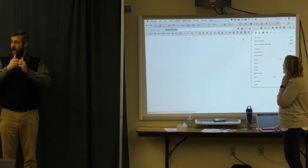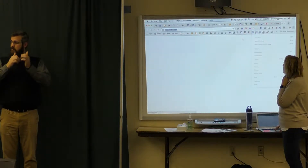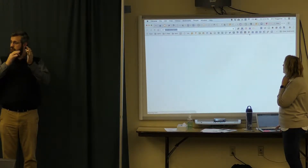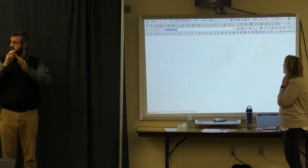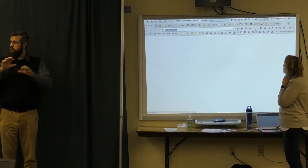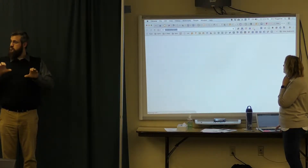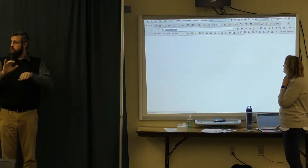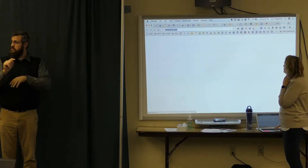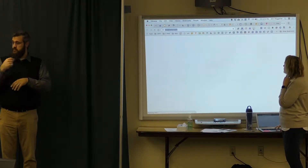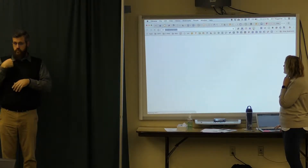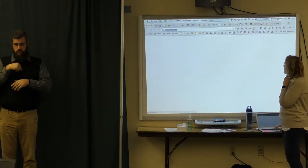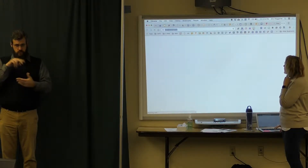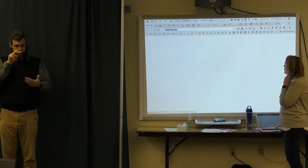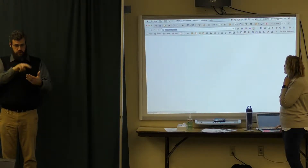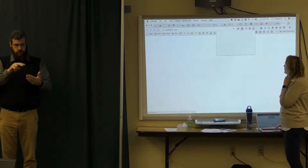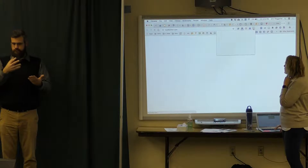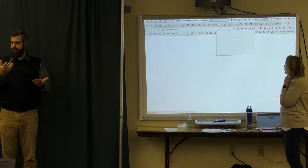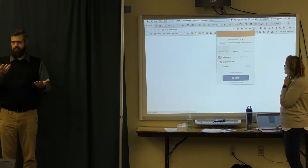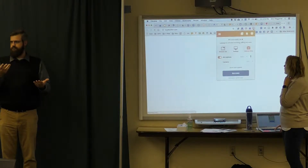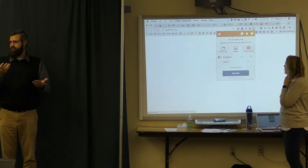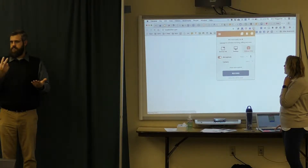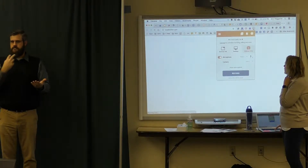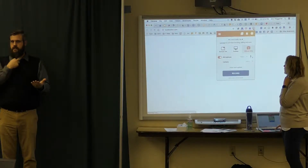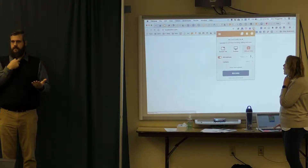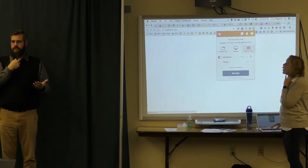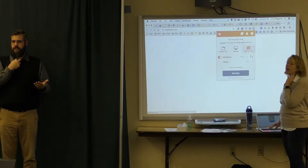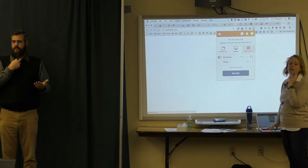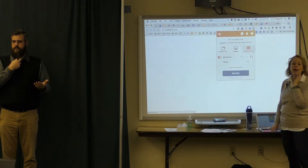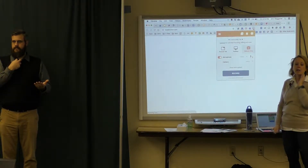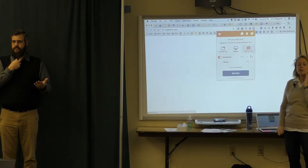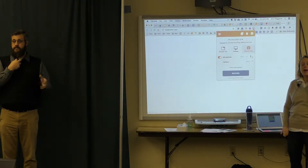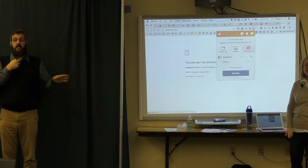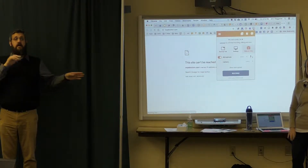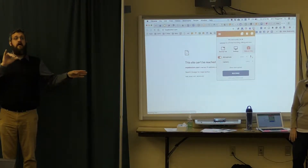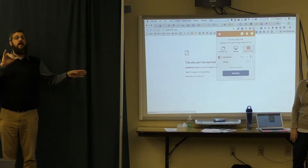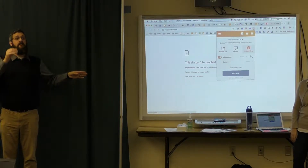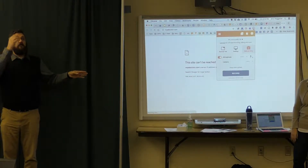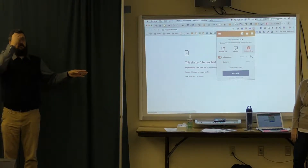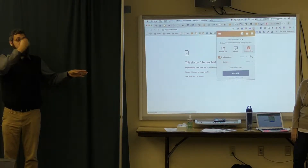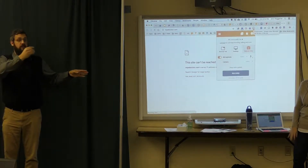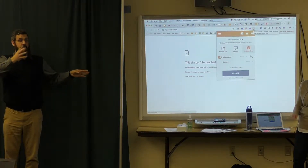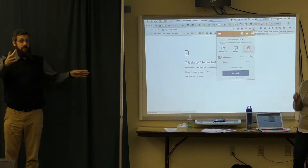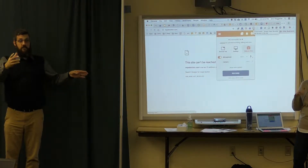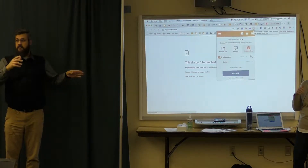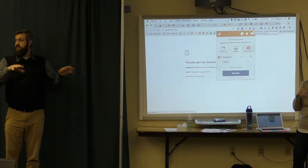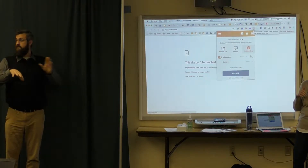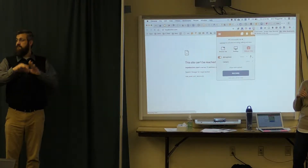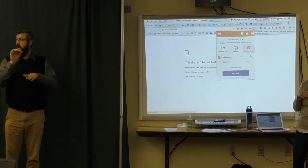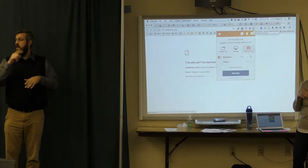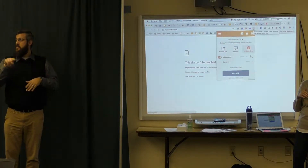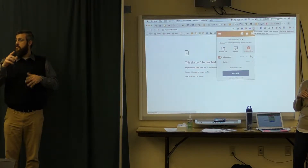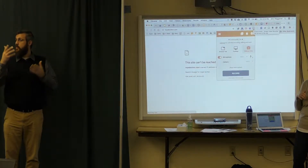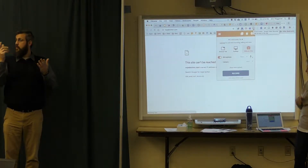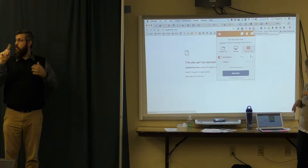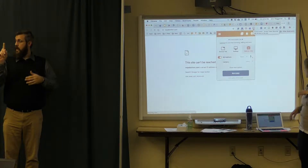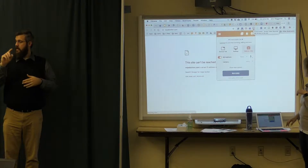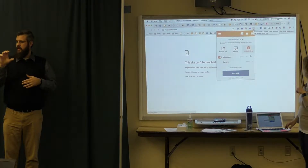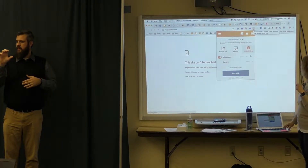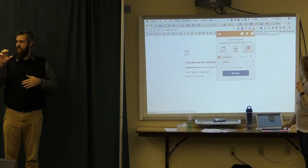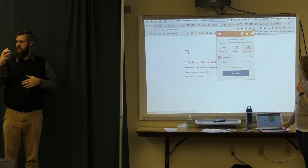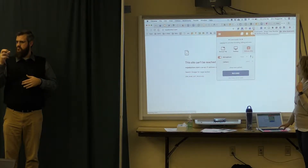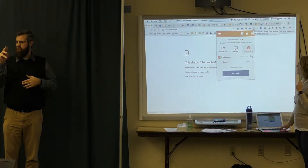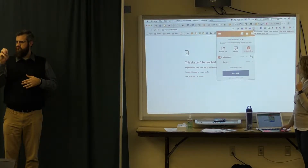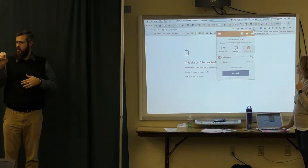look, and Yep. we're stuck. Oh, by the way, you find these on the Chrome Web Store. You can just Google it. I can't remember the address.